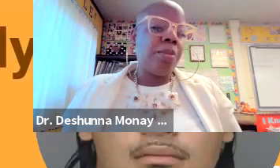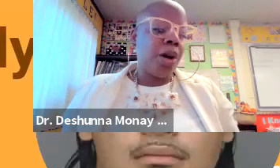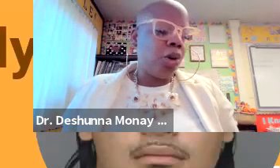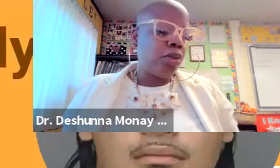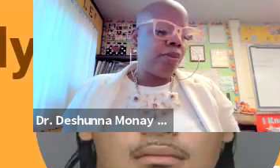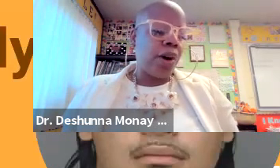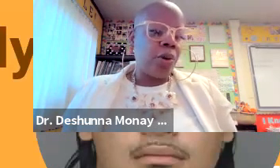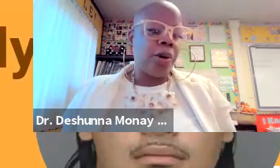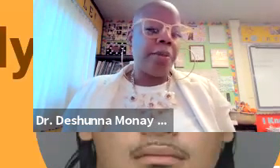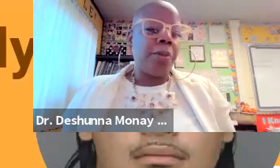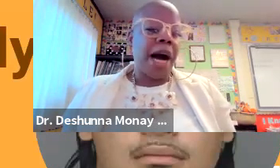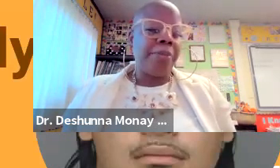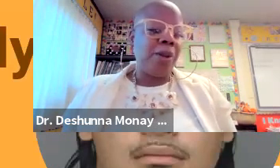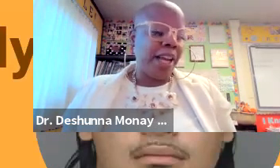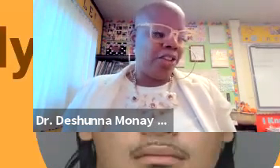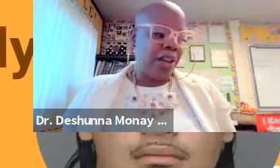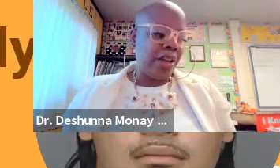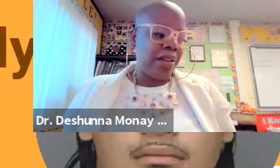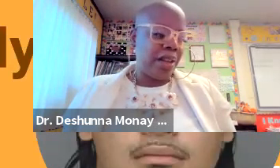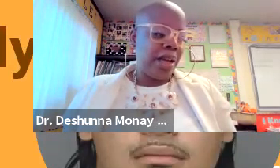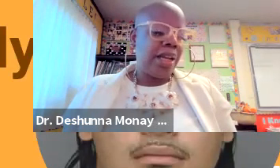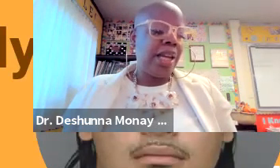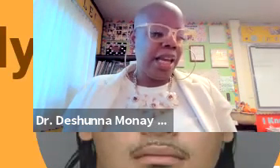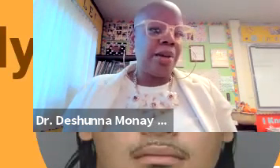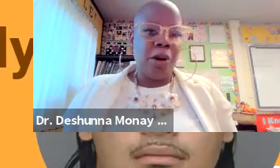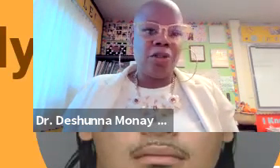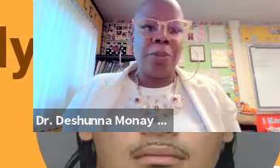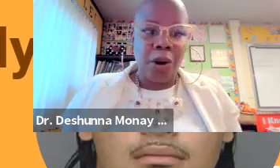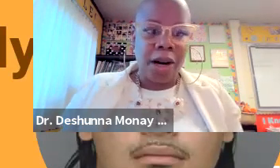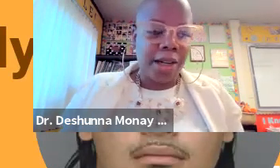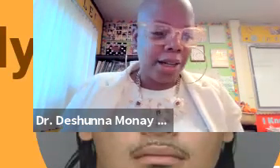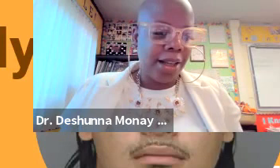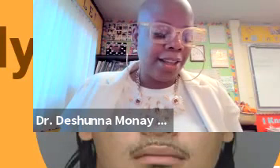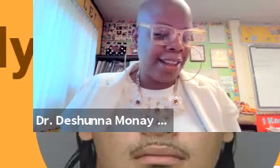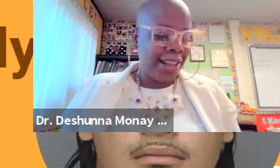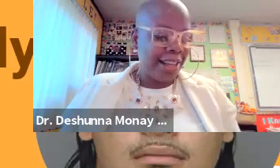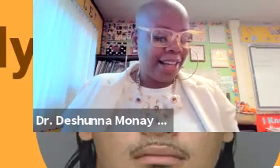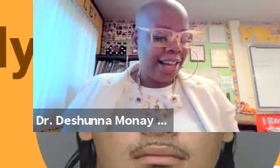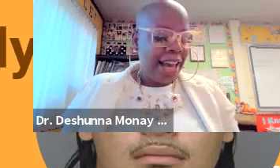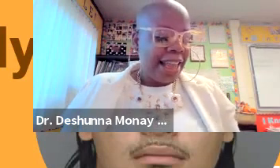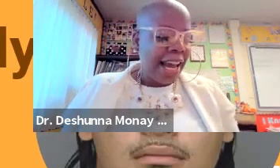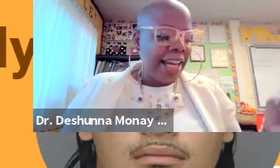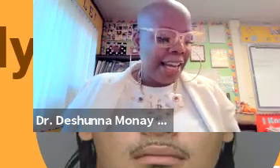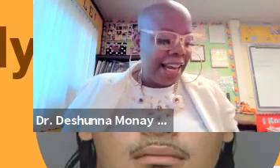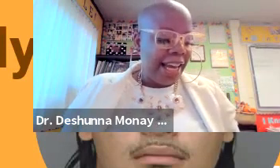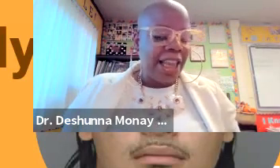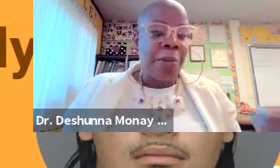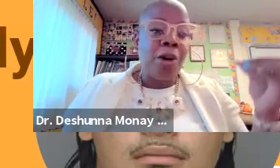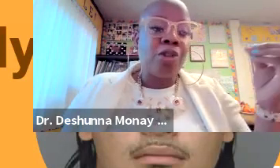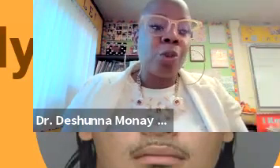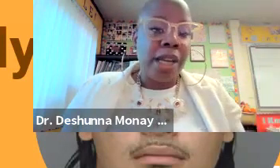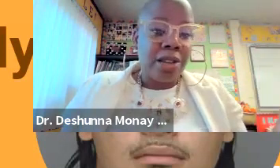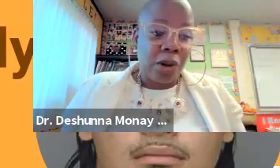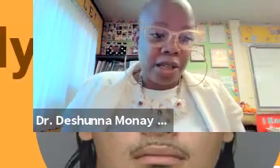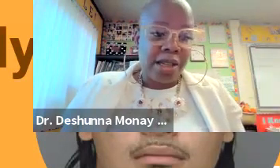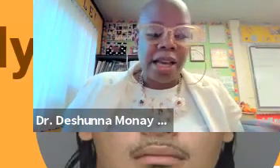And so the most vulnerable populations need the most support. They need the